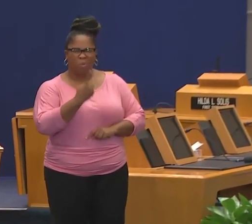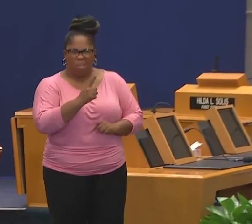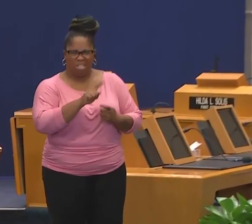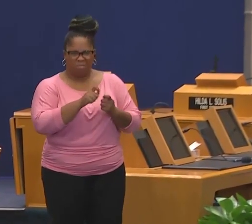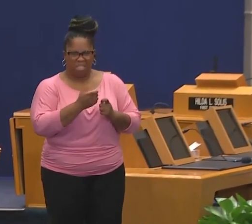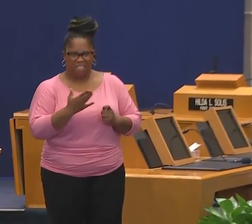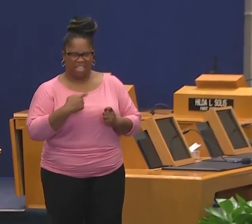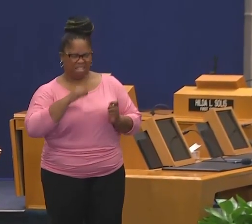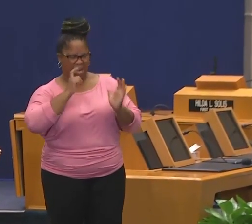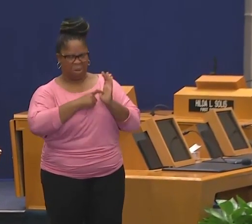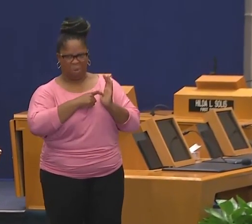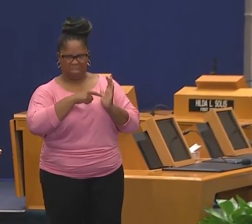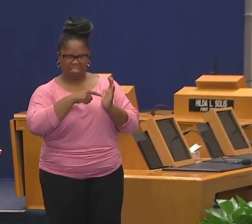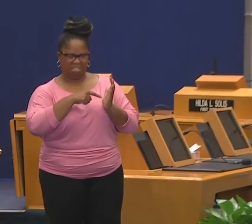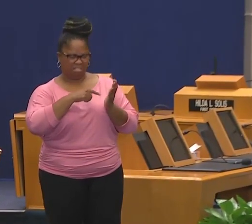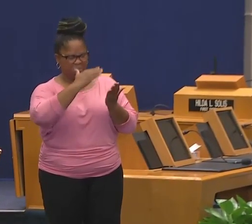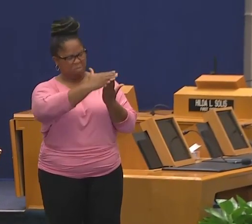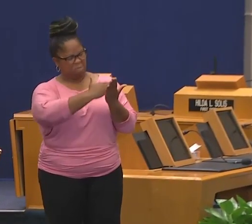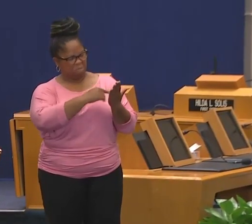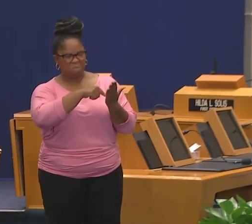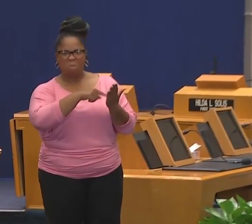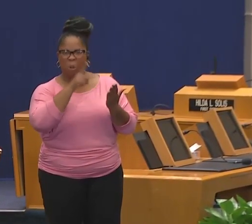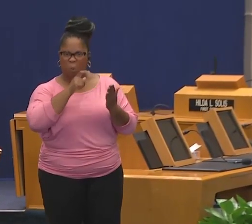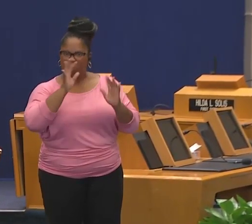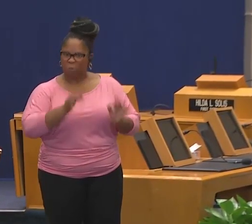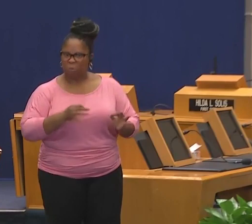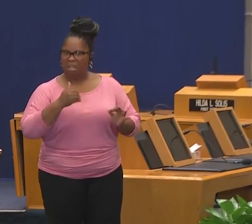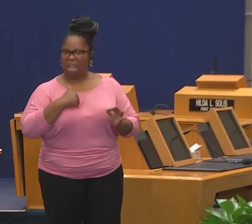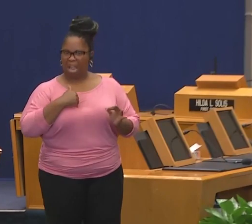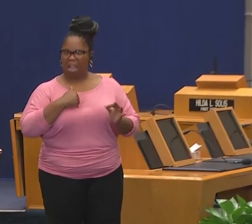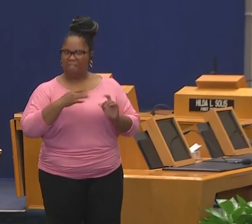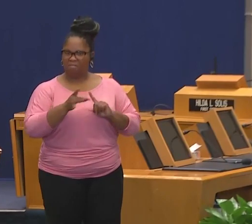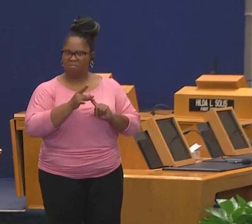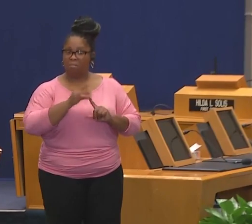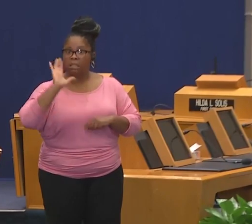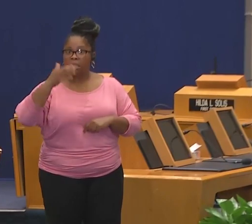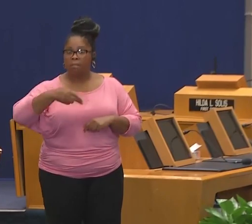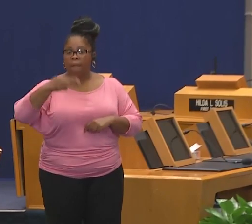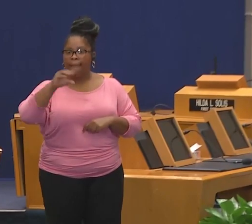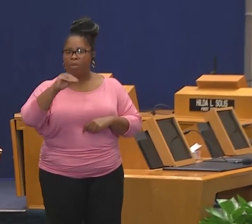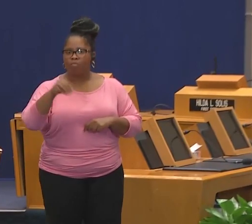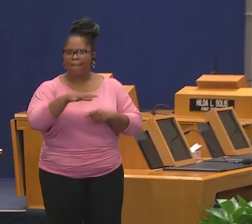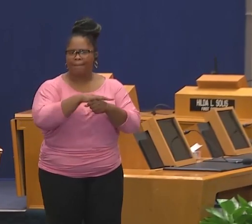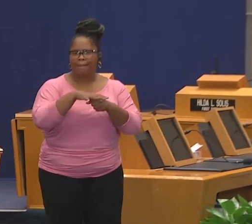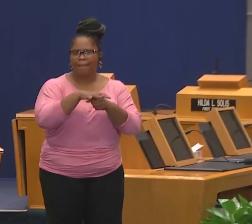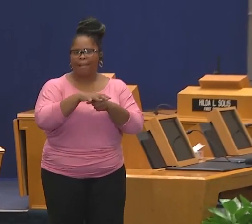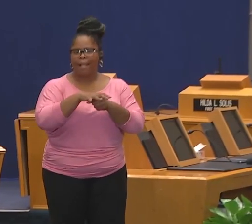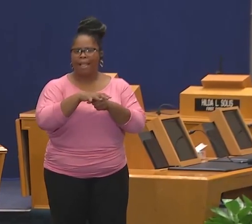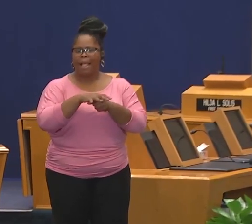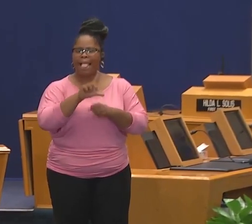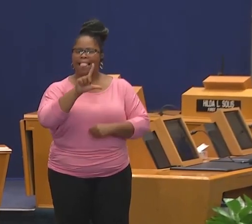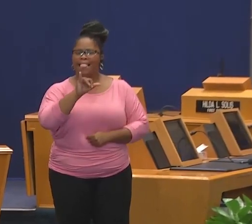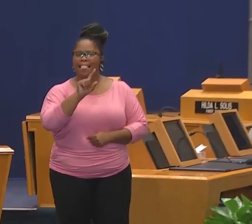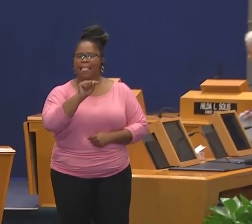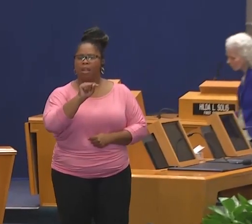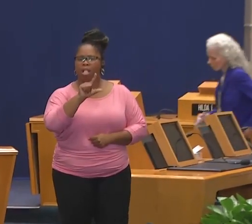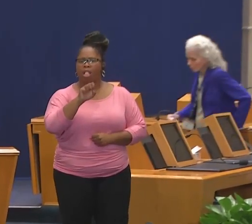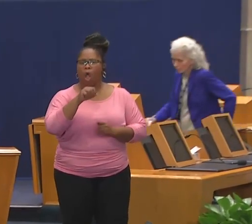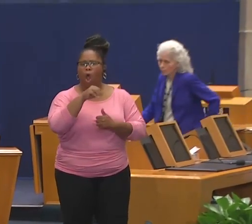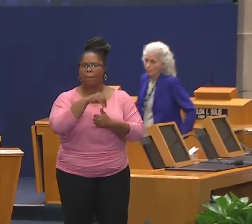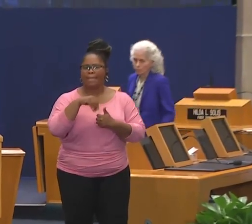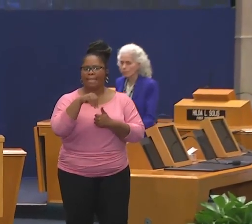on the list of confirmed cases. There seems to be a high rate in an area known as Little Armenia. I was wondering